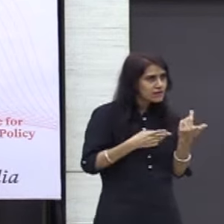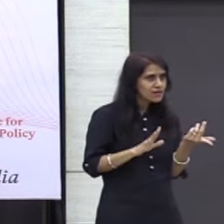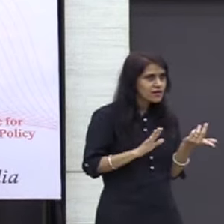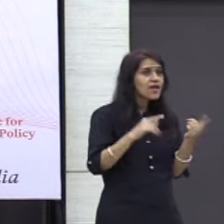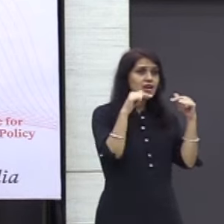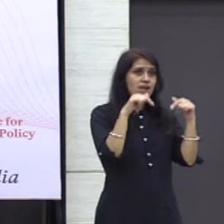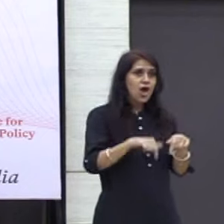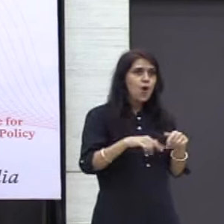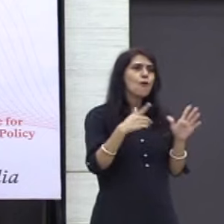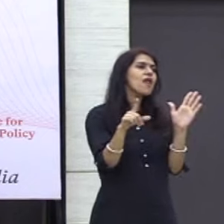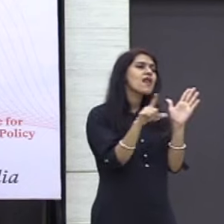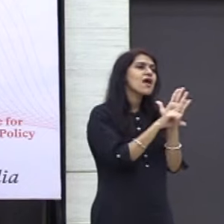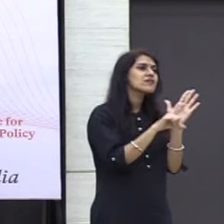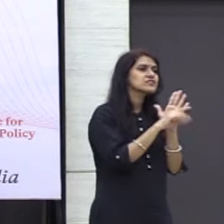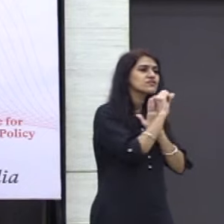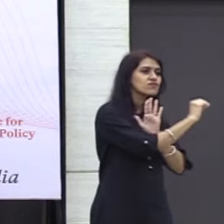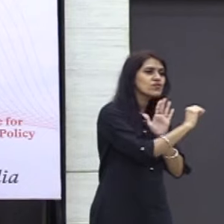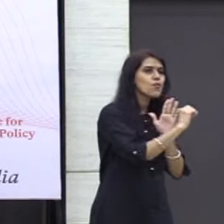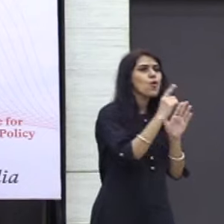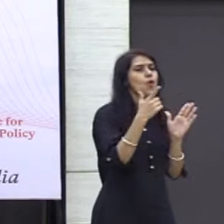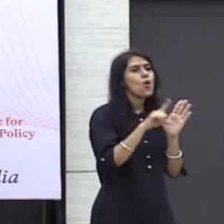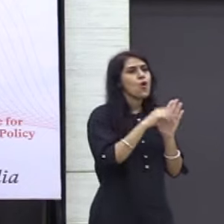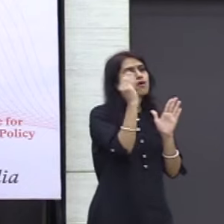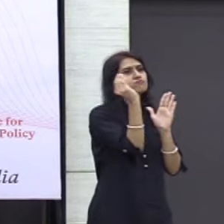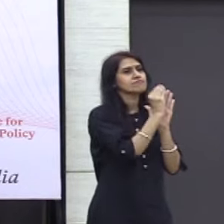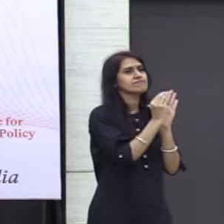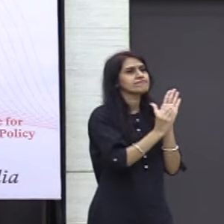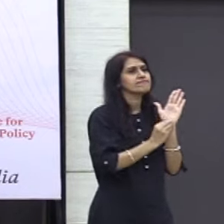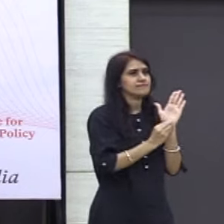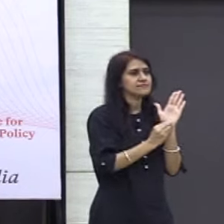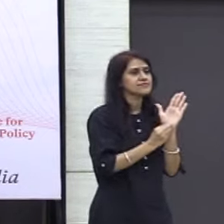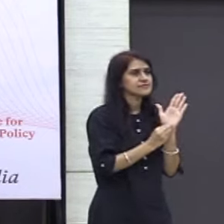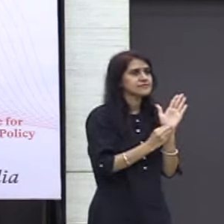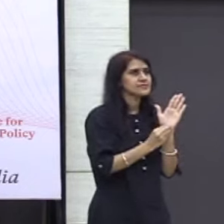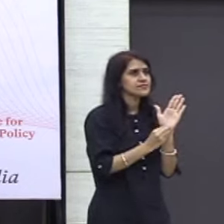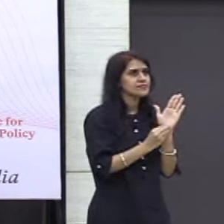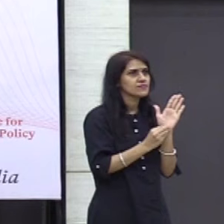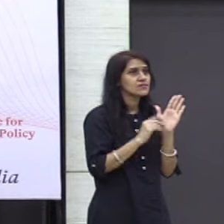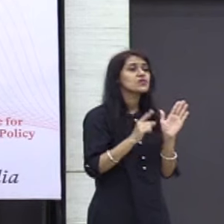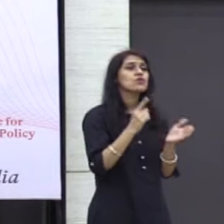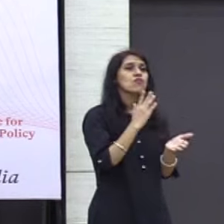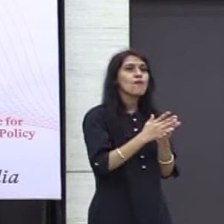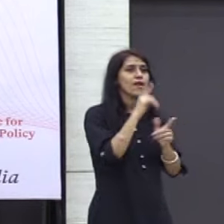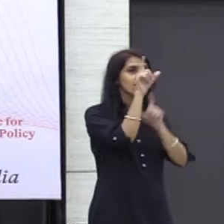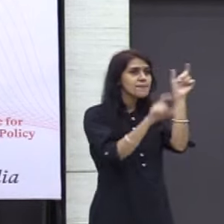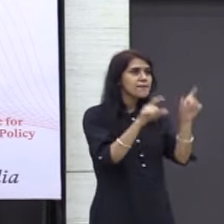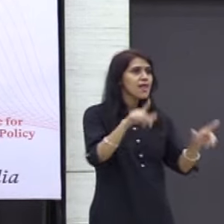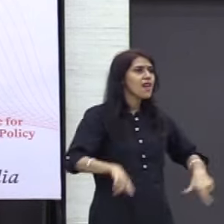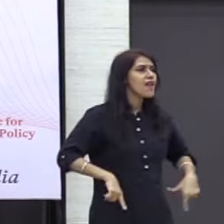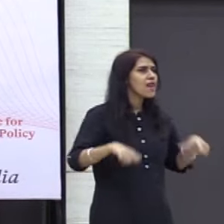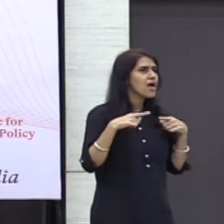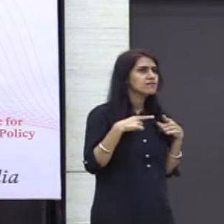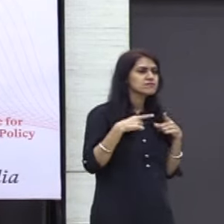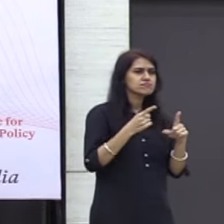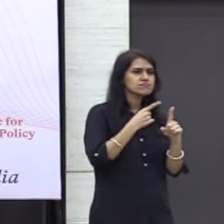now legislating on such laws to, in fact, threaten the lives of people,